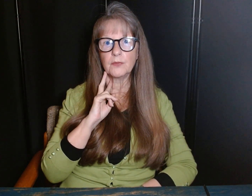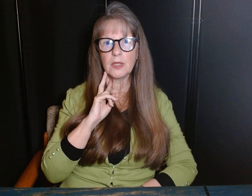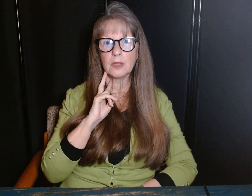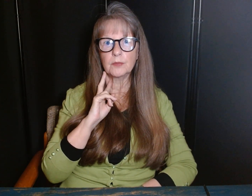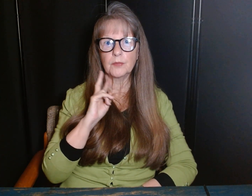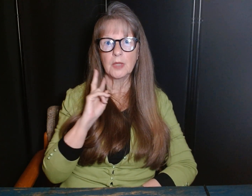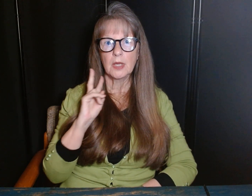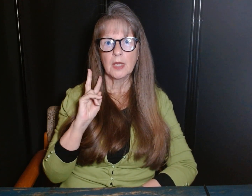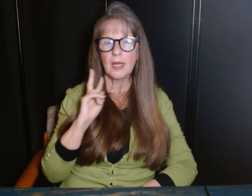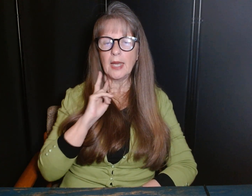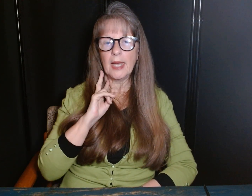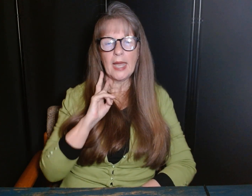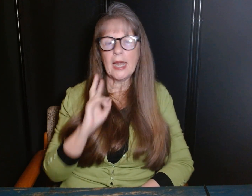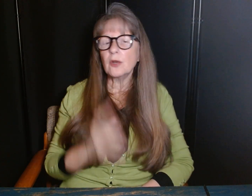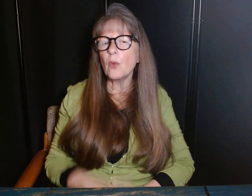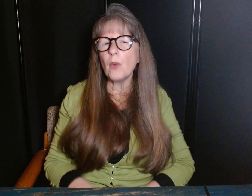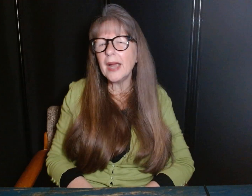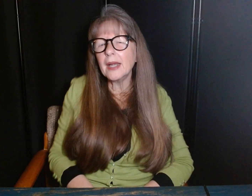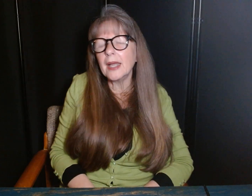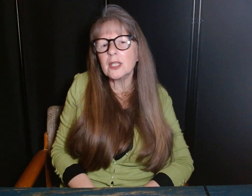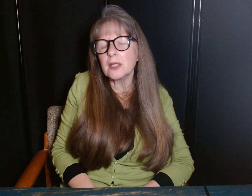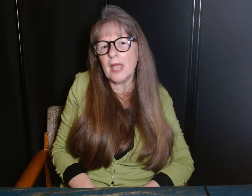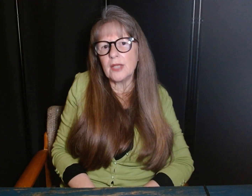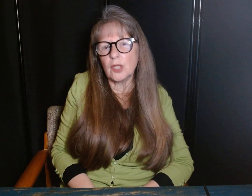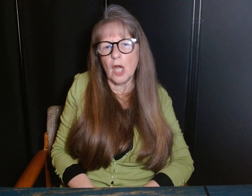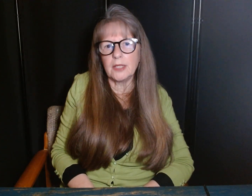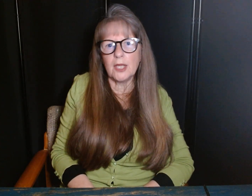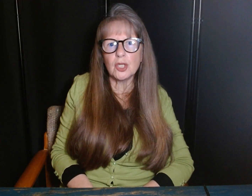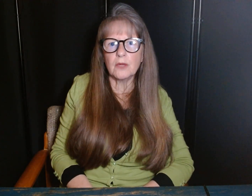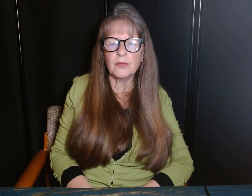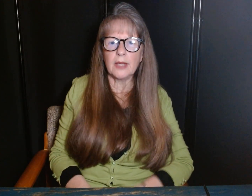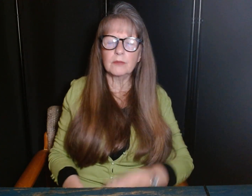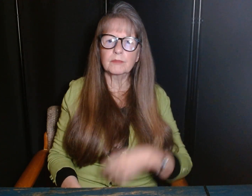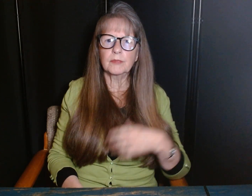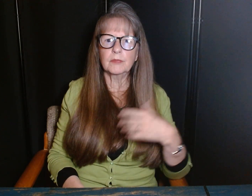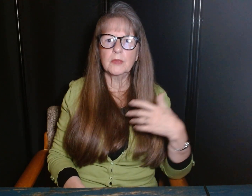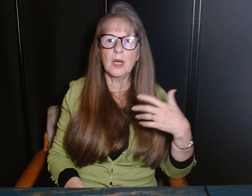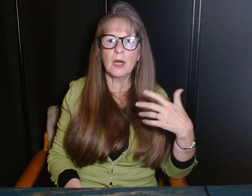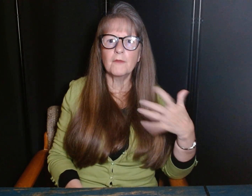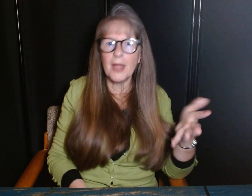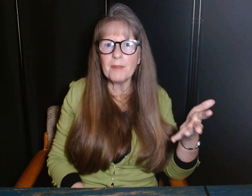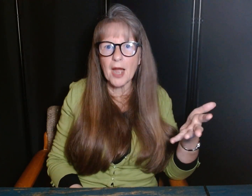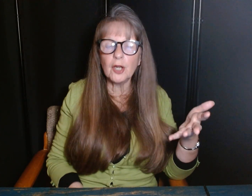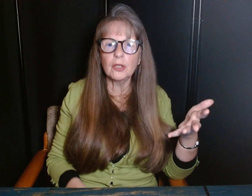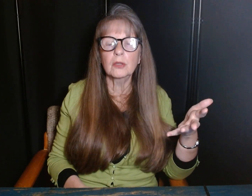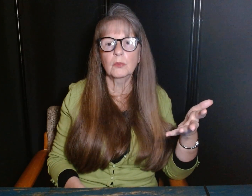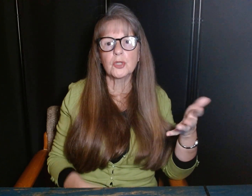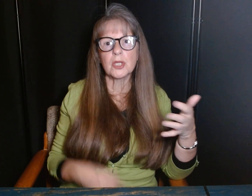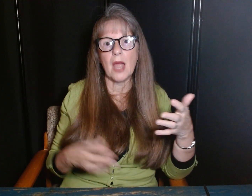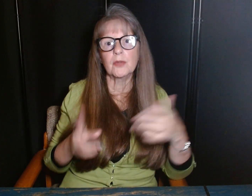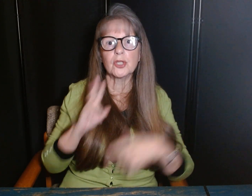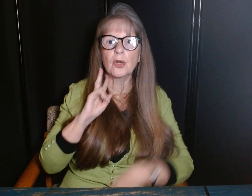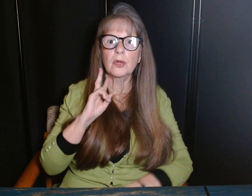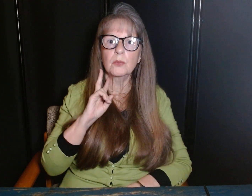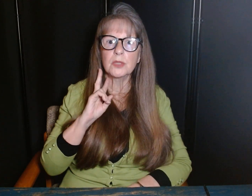victim. And I don't know why, and I guess because it has the connotation of like a vampire, which is how it started, was a